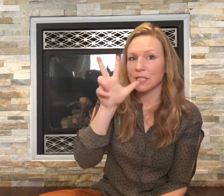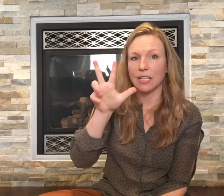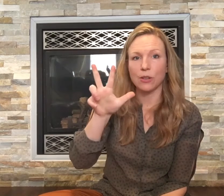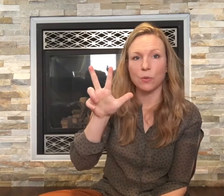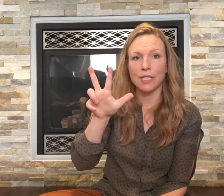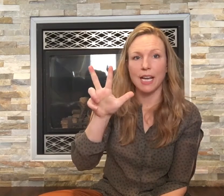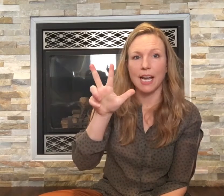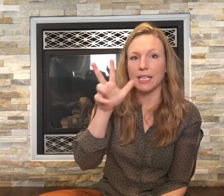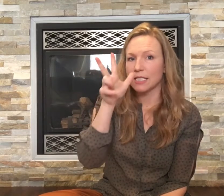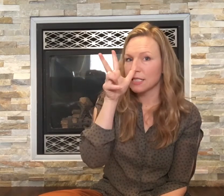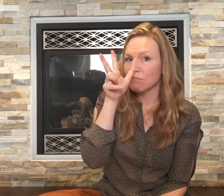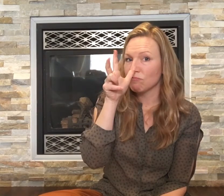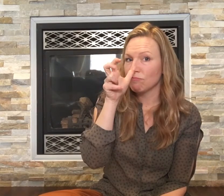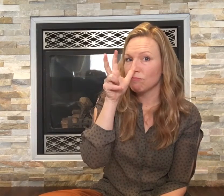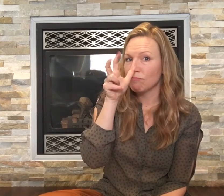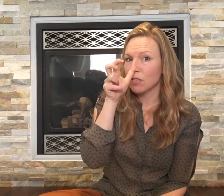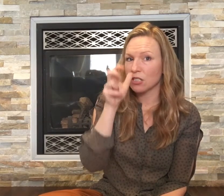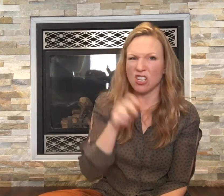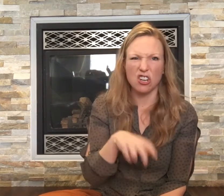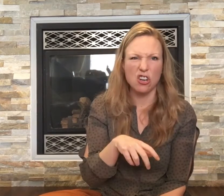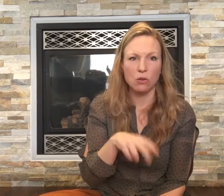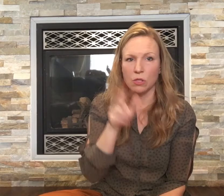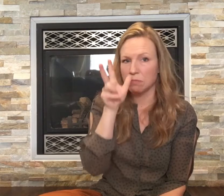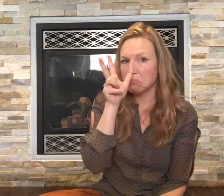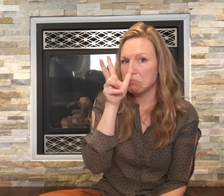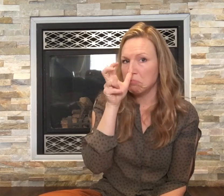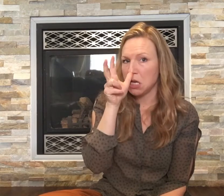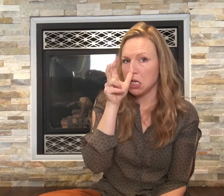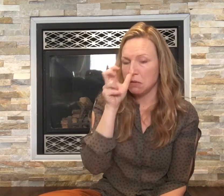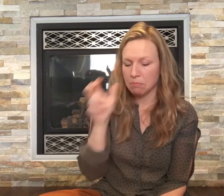a 3-hand, and it's on your nose, bug.